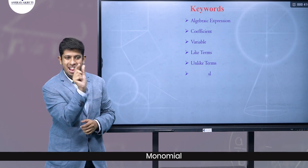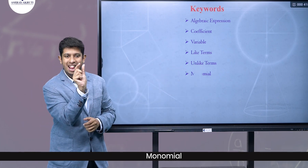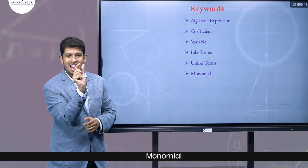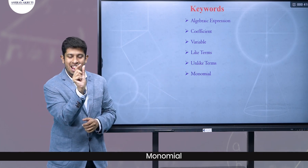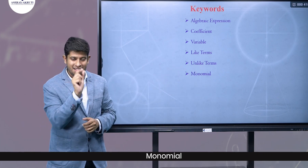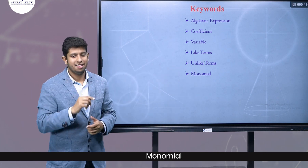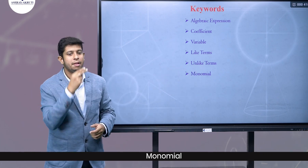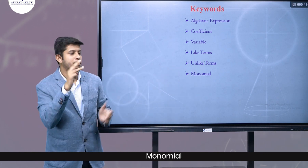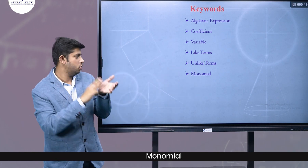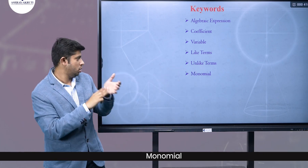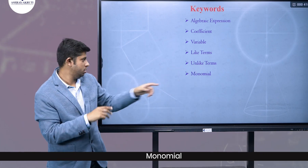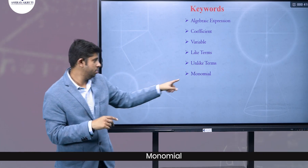monomial,